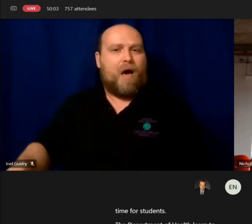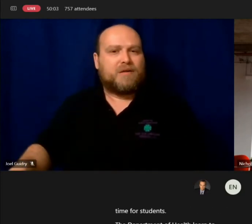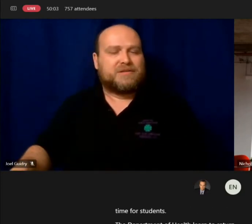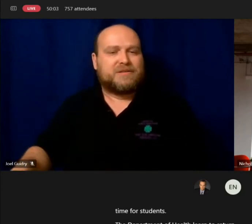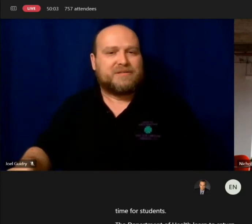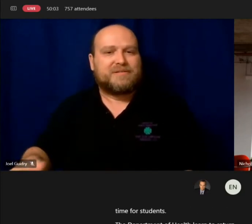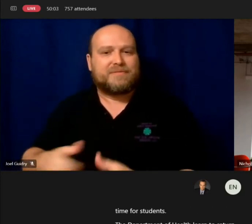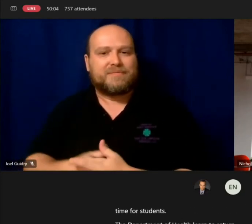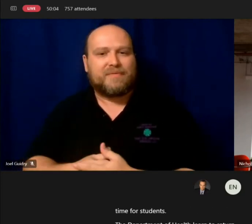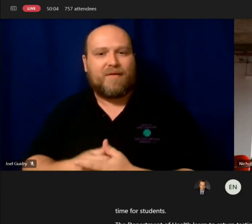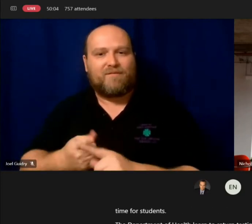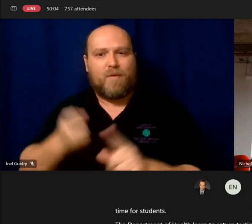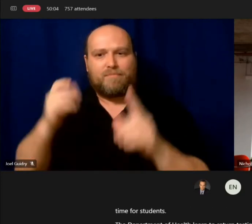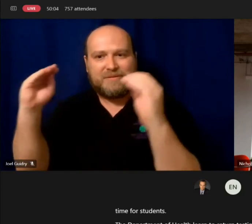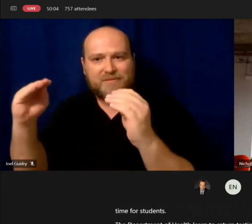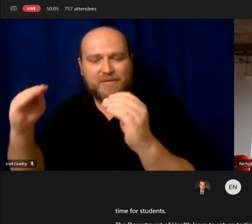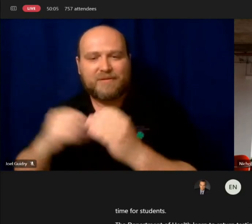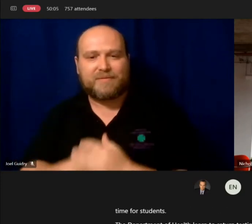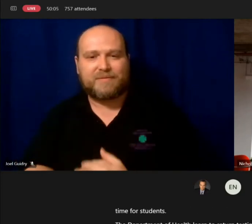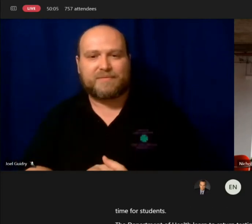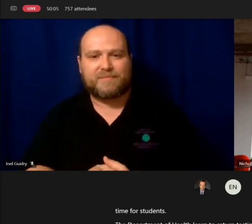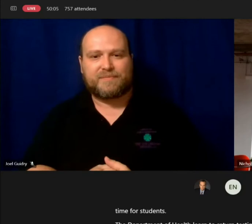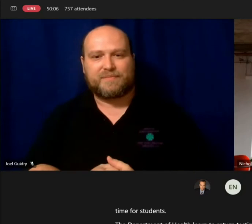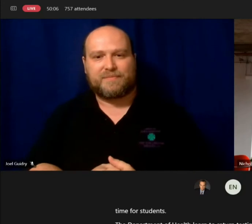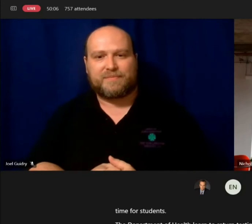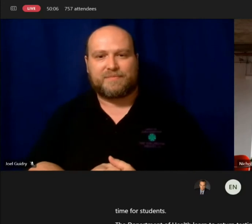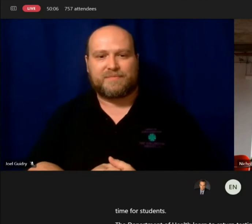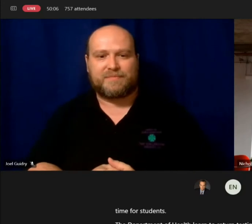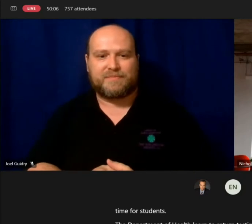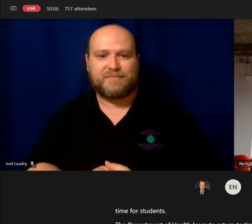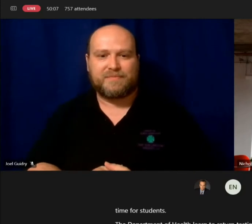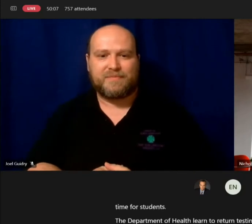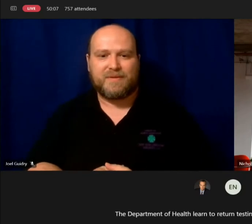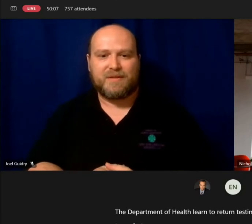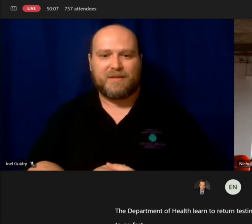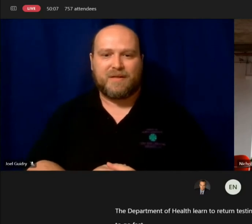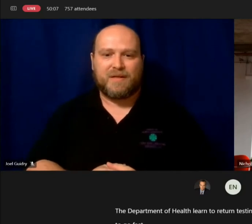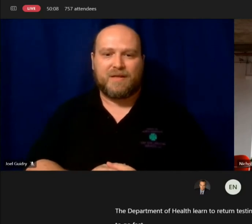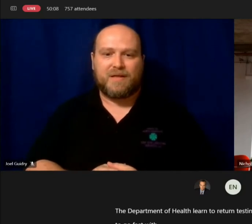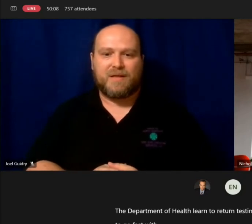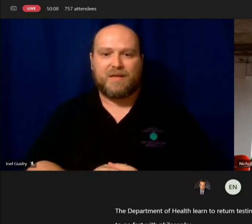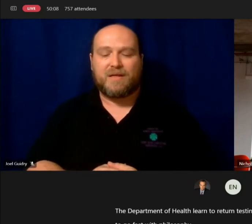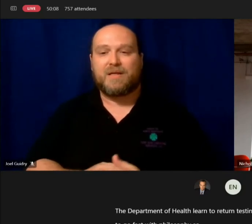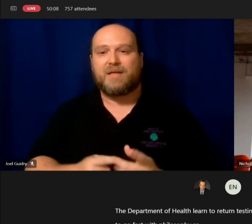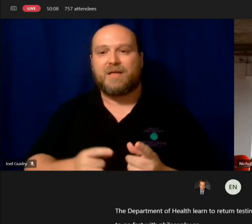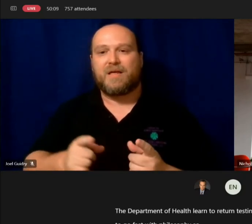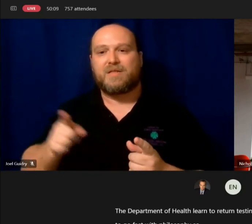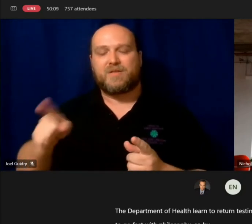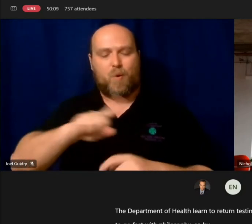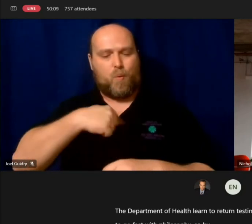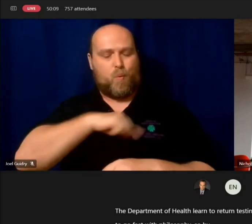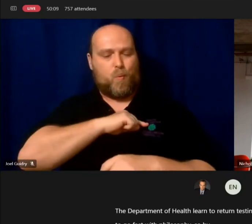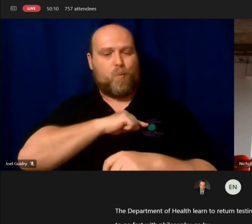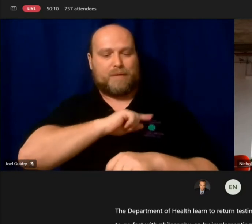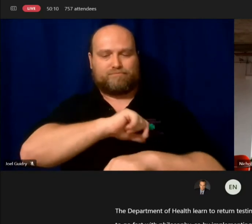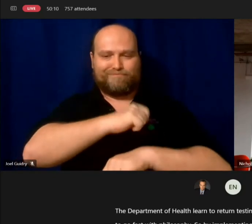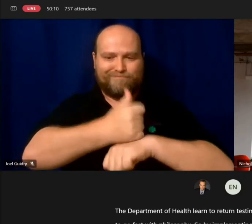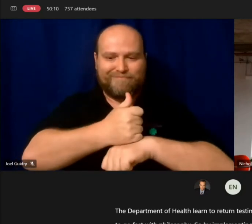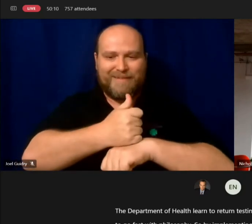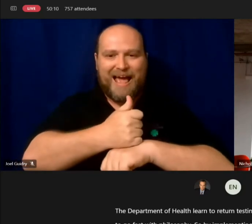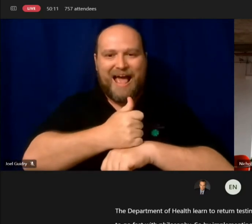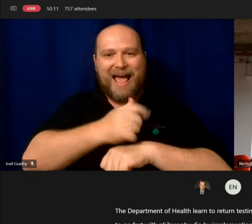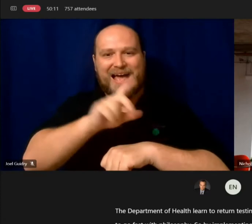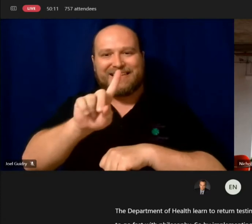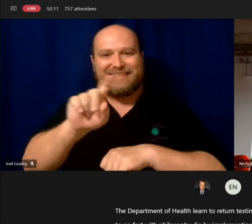a go slower to go fast philosophy. So by implementing this diagnostic testing first, we can